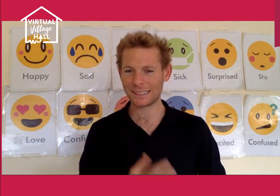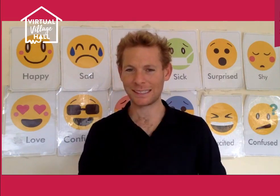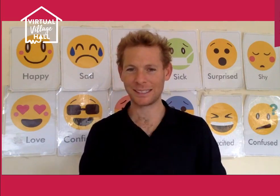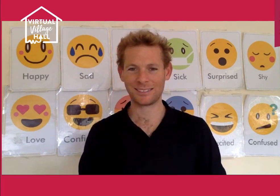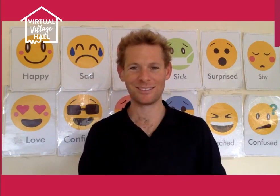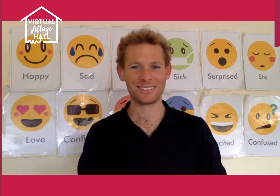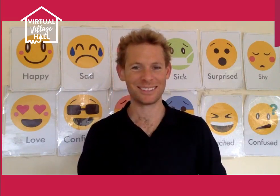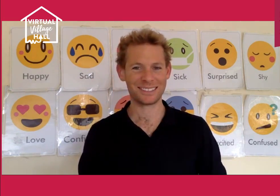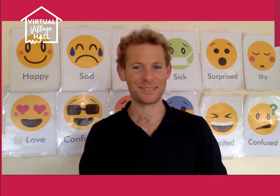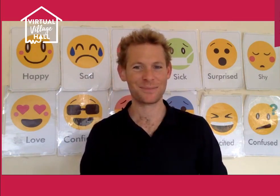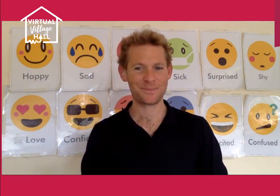embarrassed.